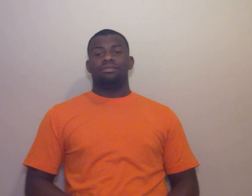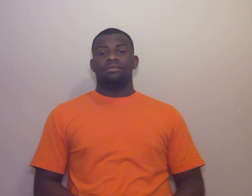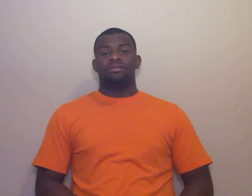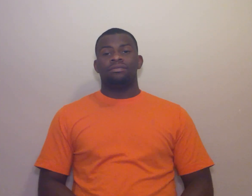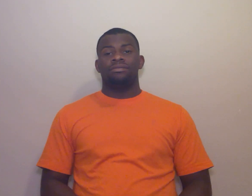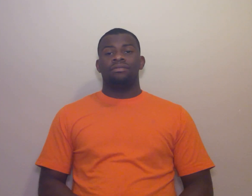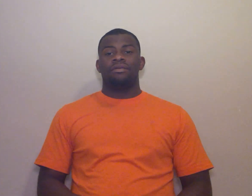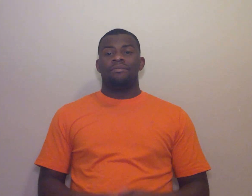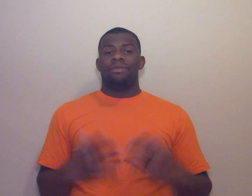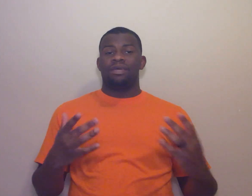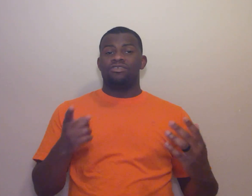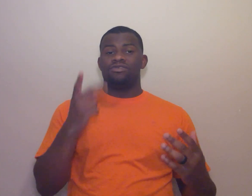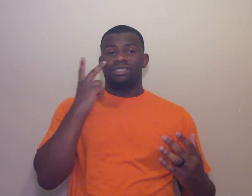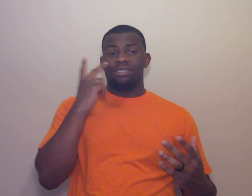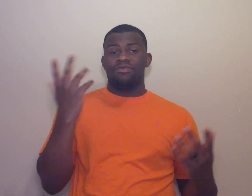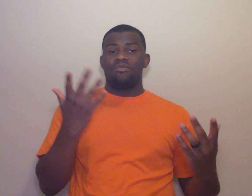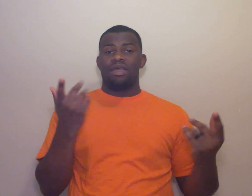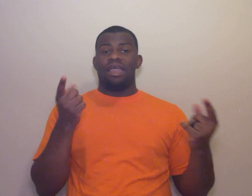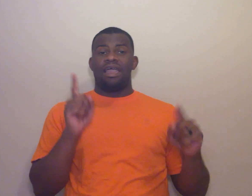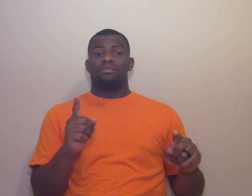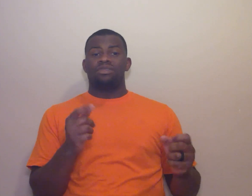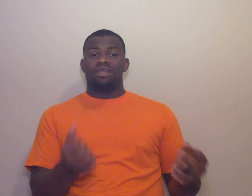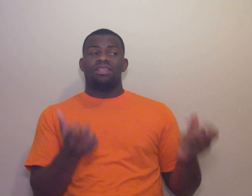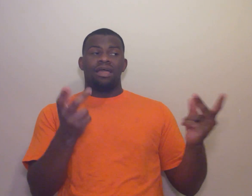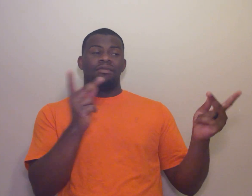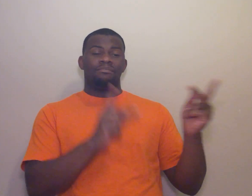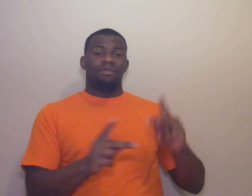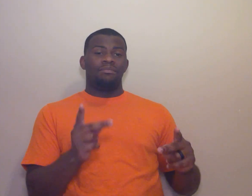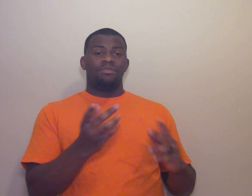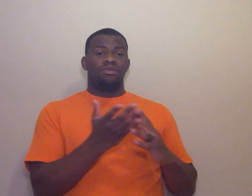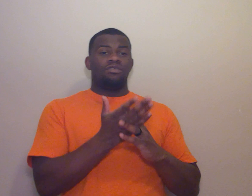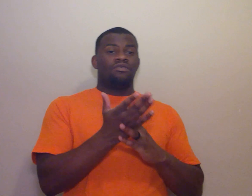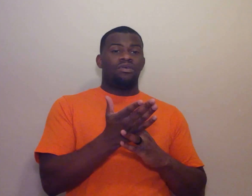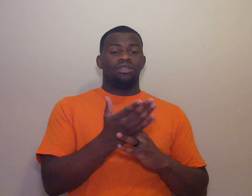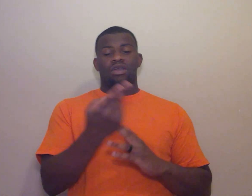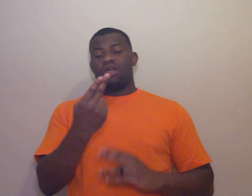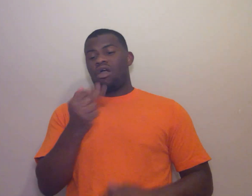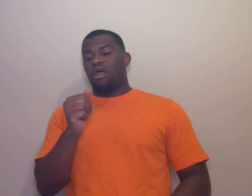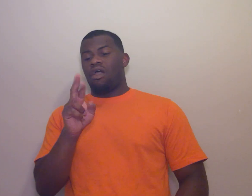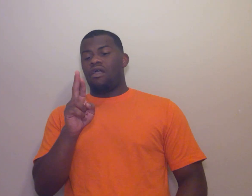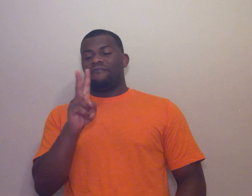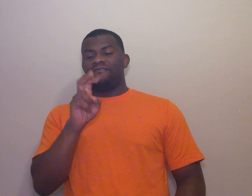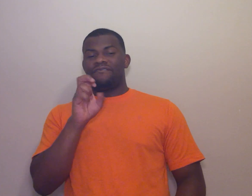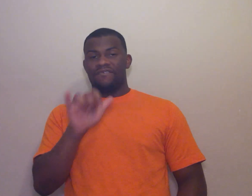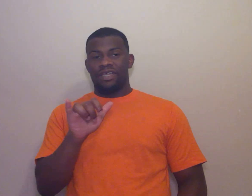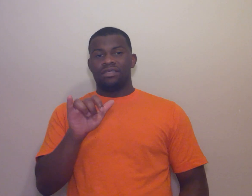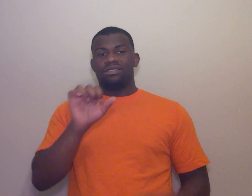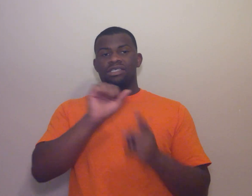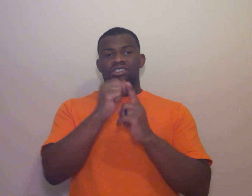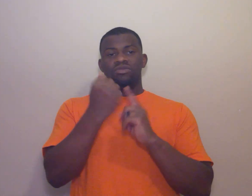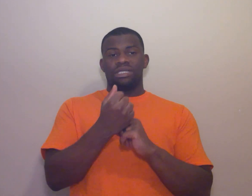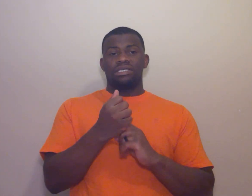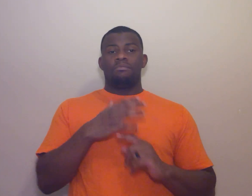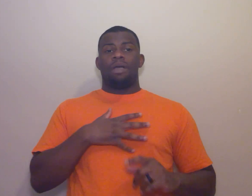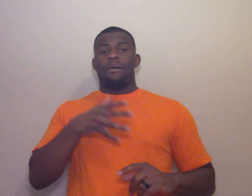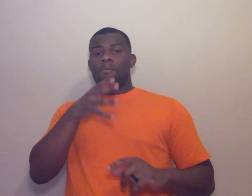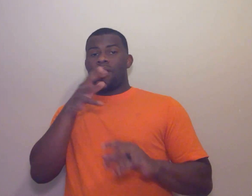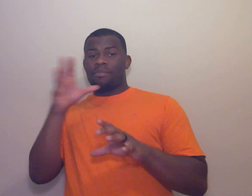Because you see what happened to a lot of people during this Harvey situation, my mother included, that didn't have the type